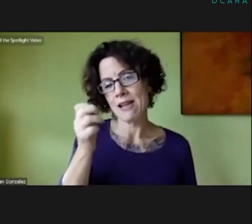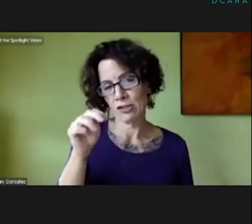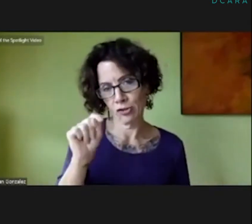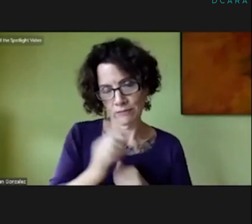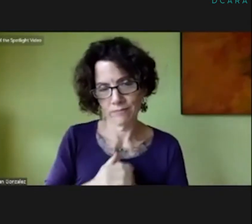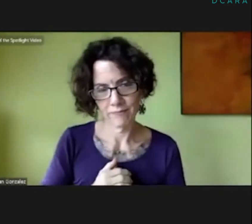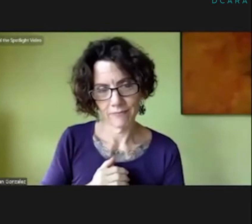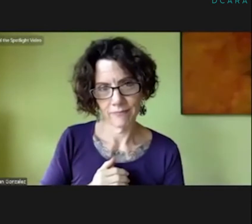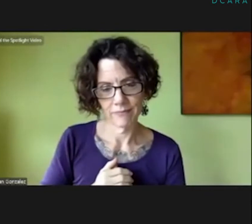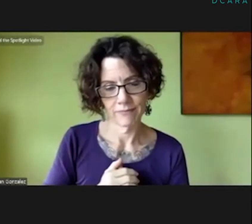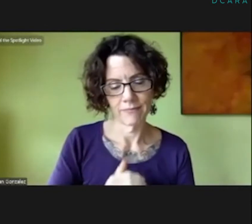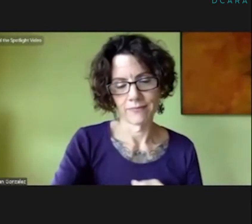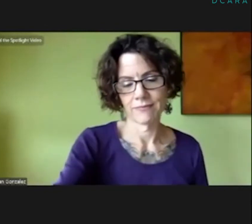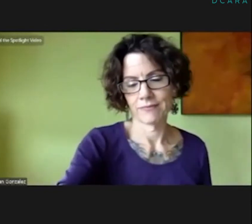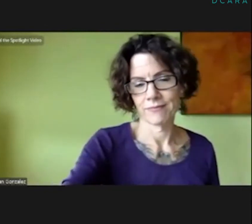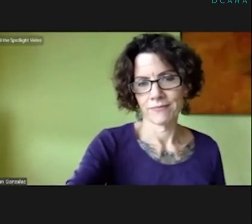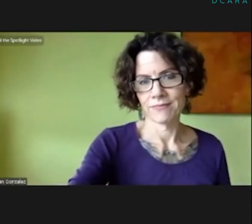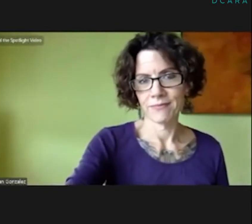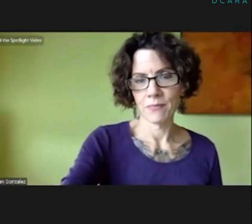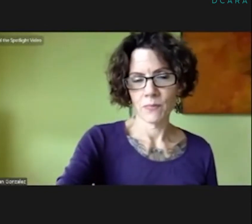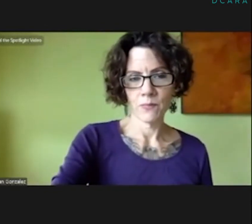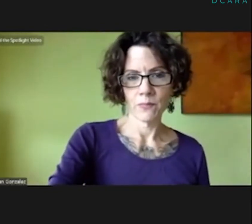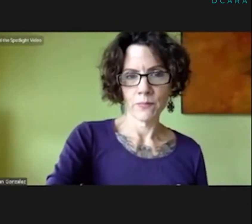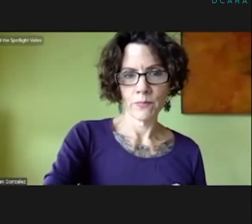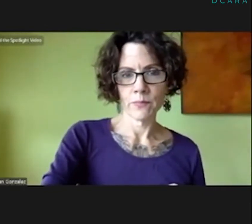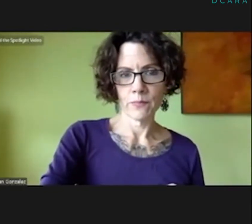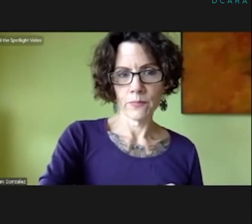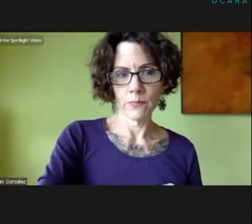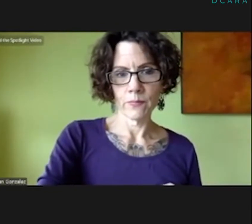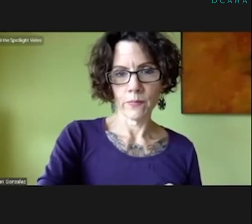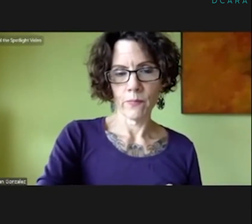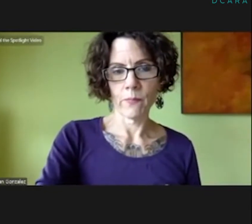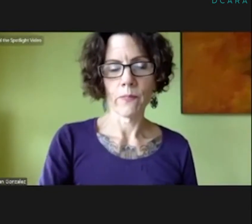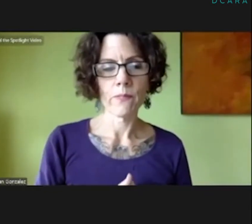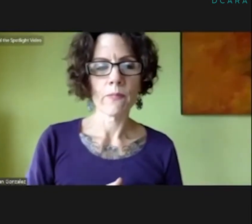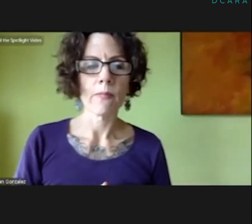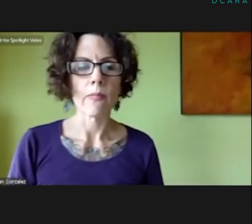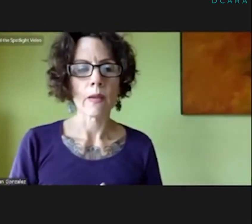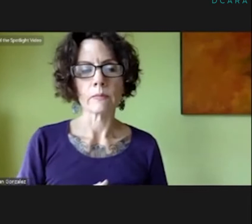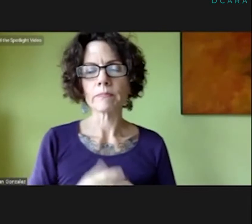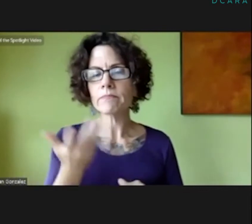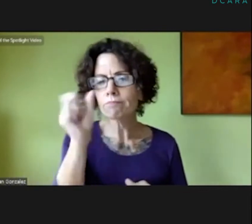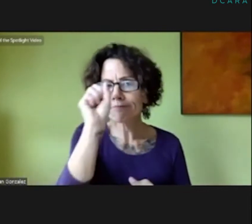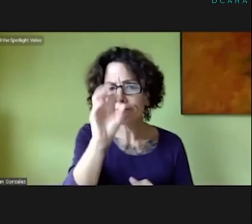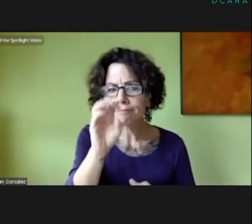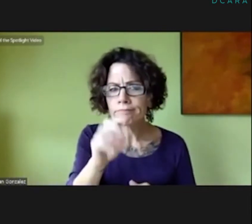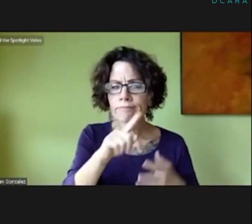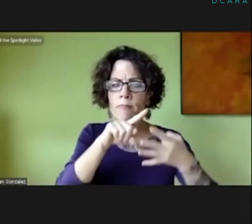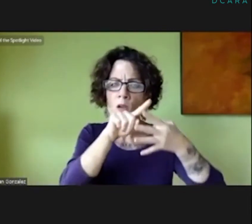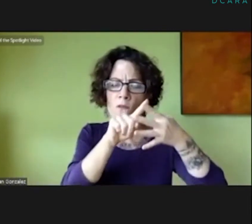considering what your desires are. So you want to consider who you're going to pick as an executor or an agent.